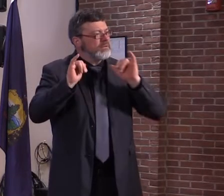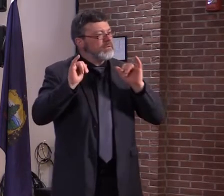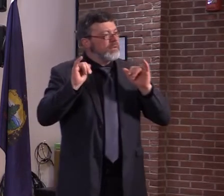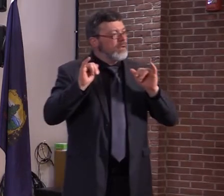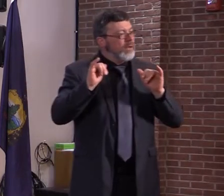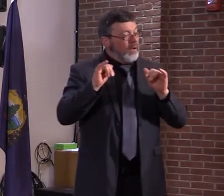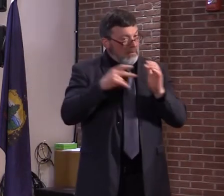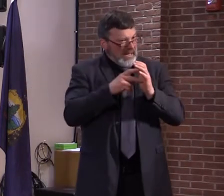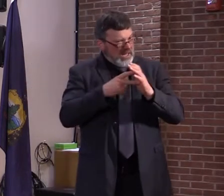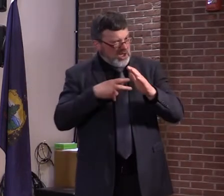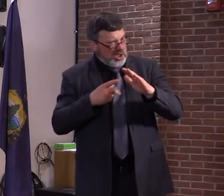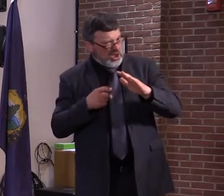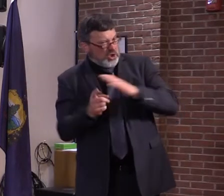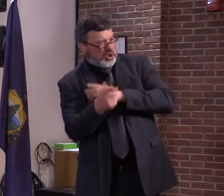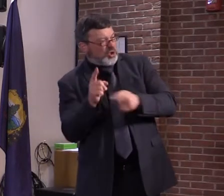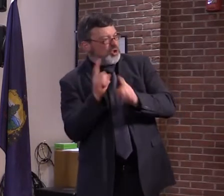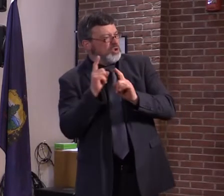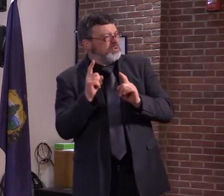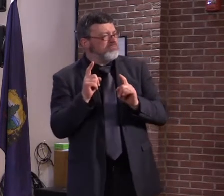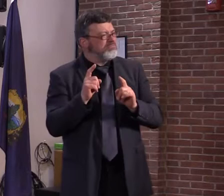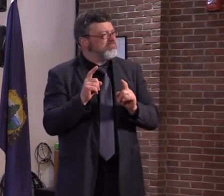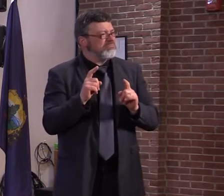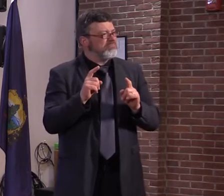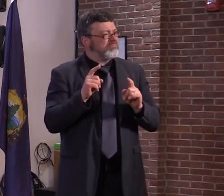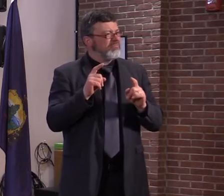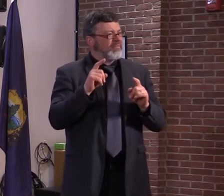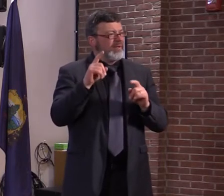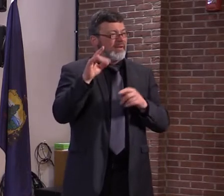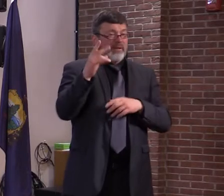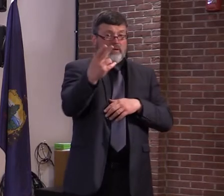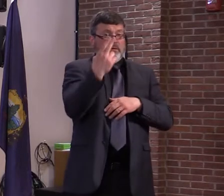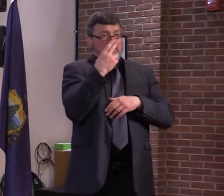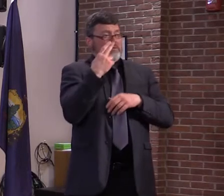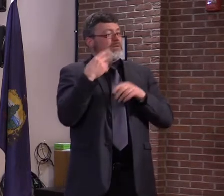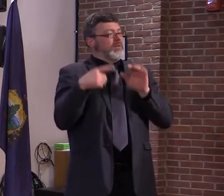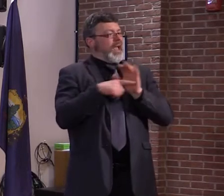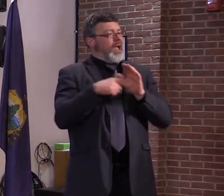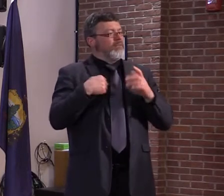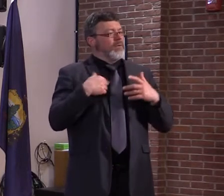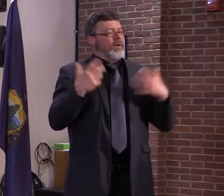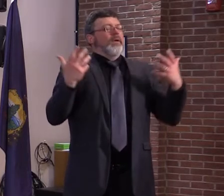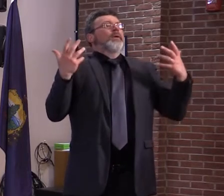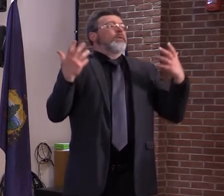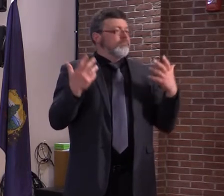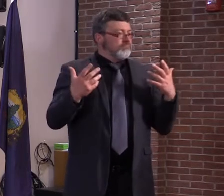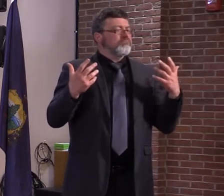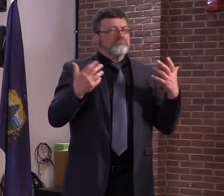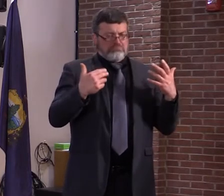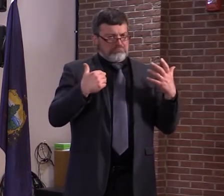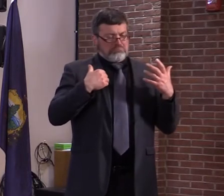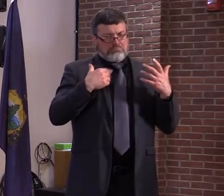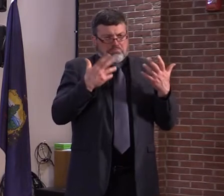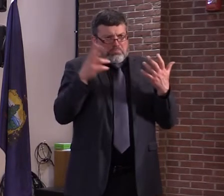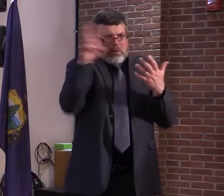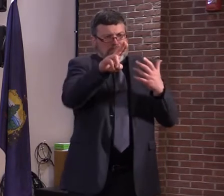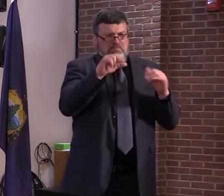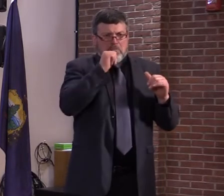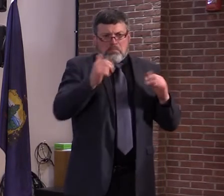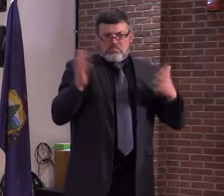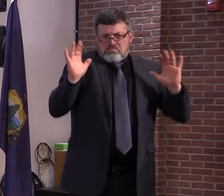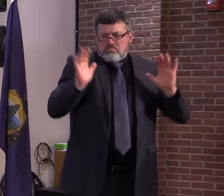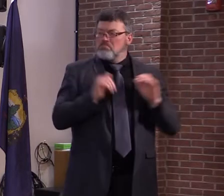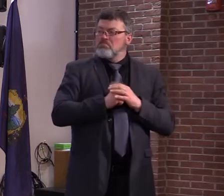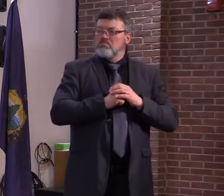differently, then I apologize for that. But it wasn't meant to be disrespectful. I think they would